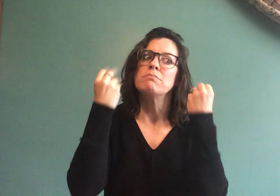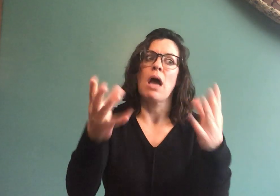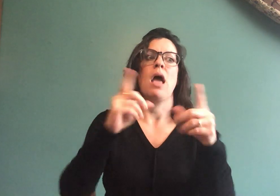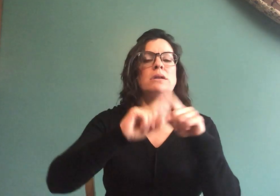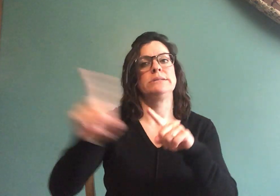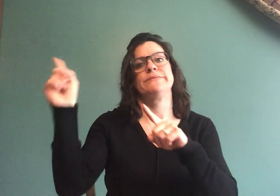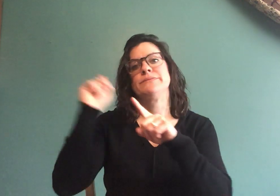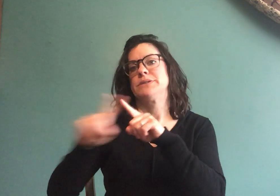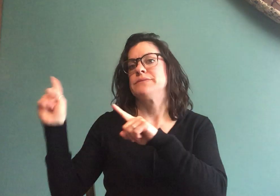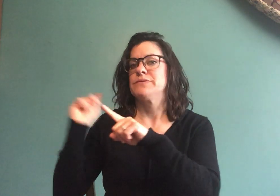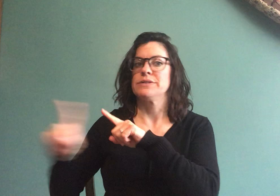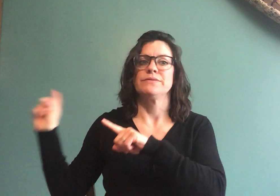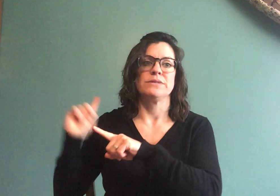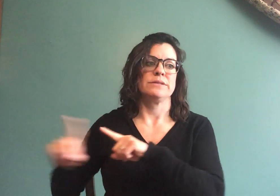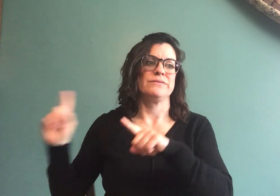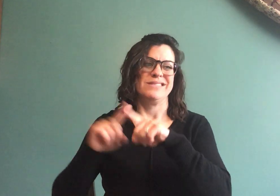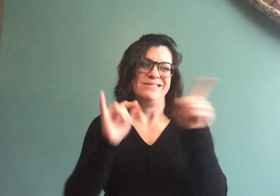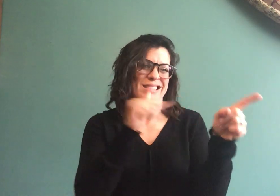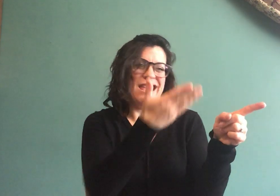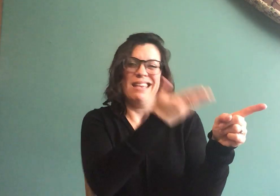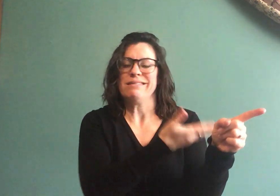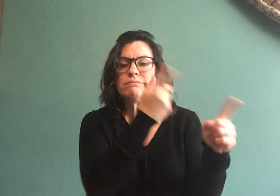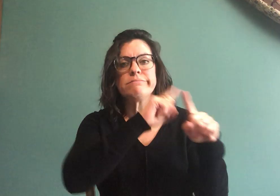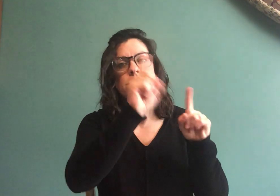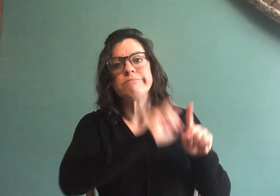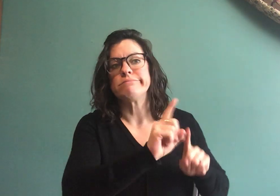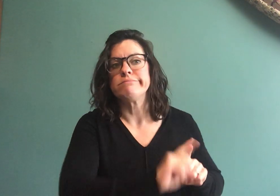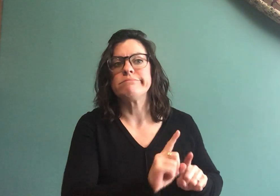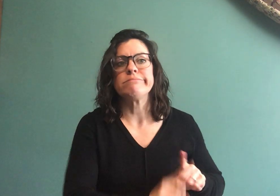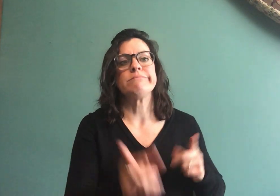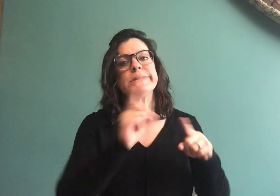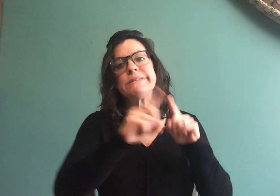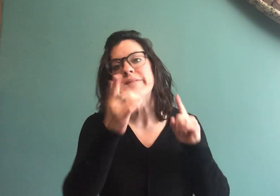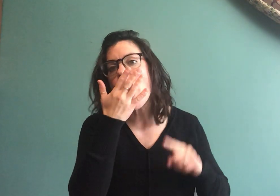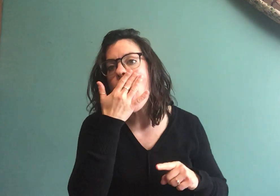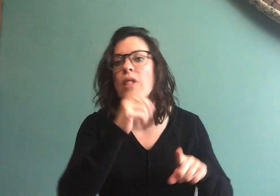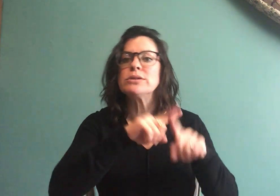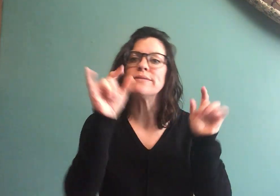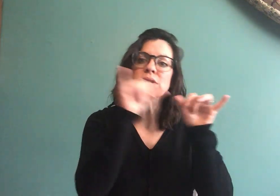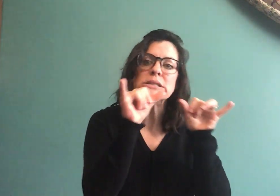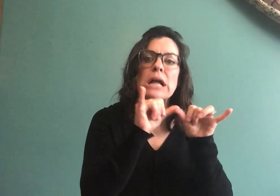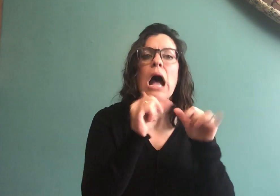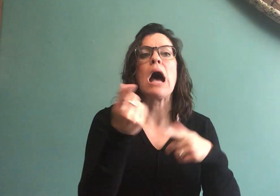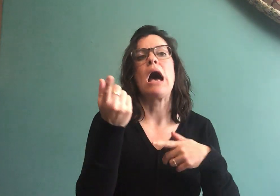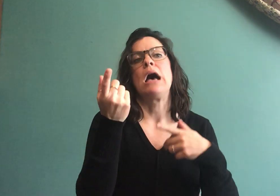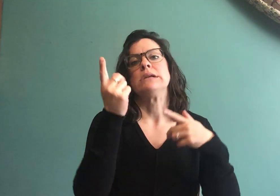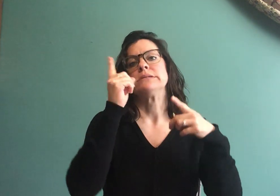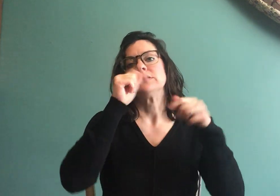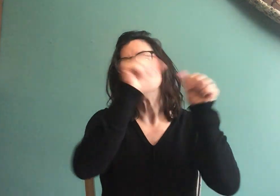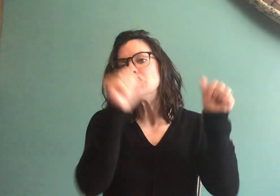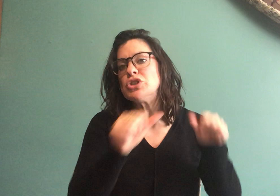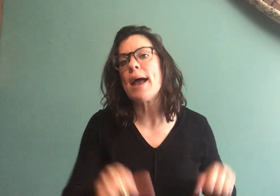the operation, that type of thing. There's a simple one right there. That's not even what they're showing, but I'm going to use that. Is that a machine